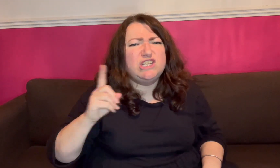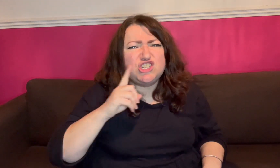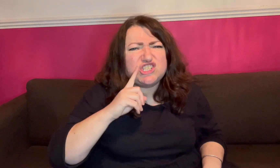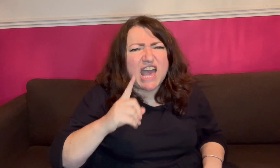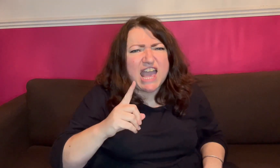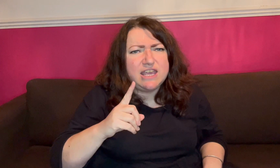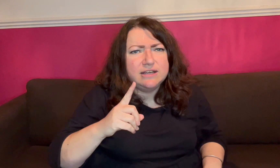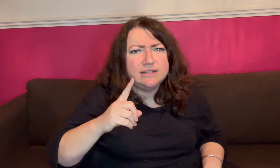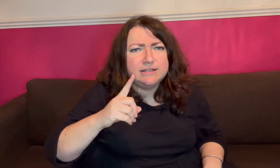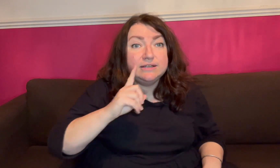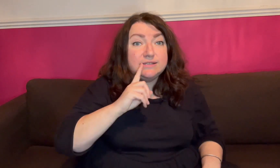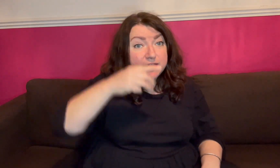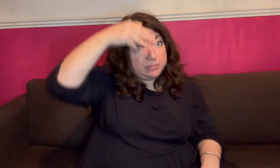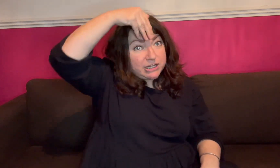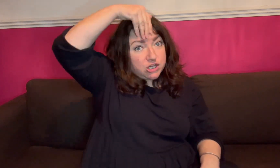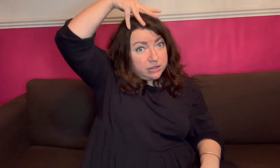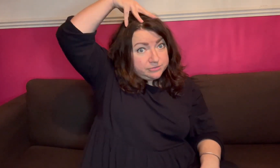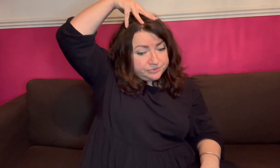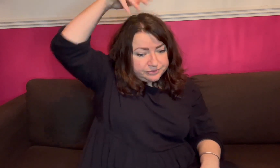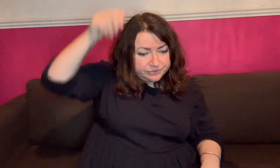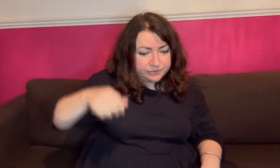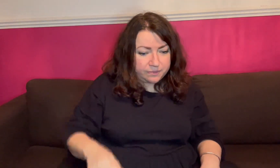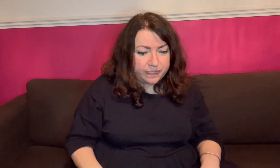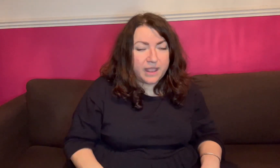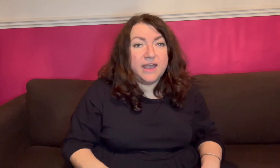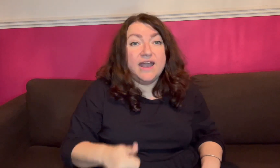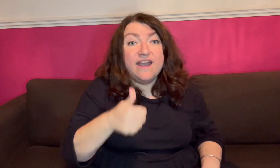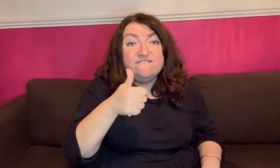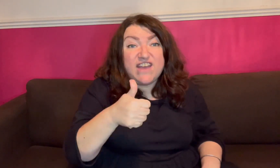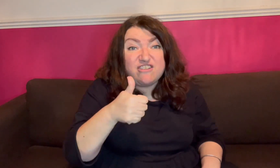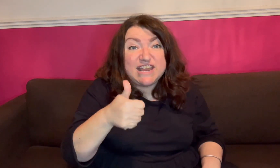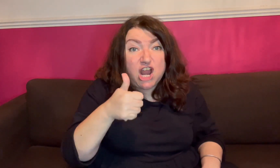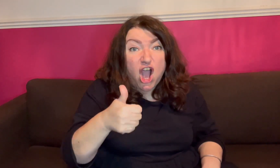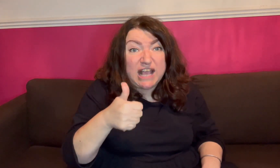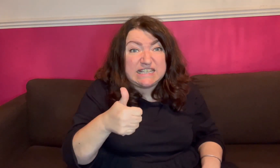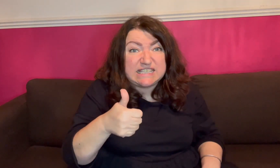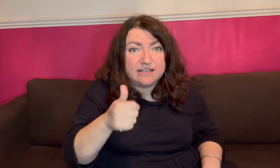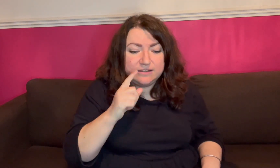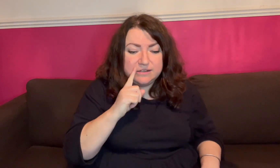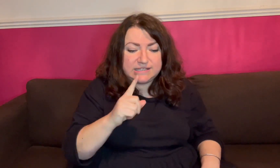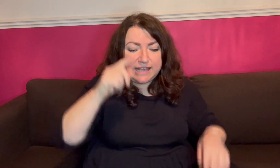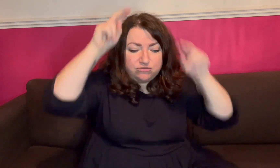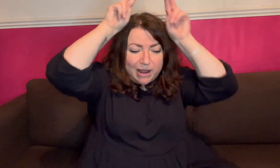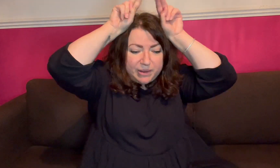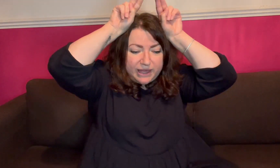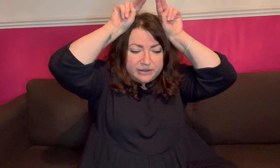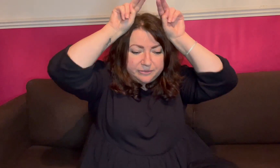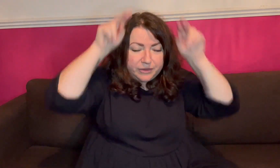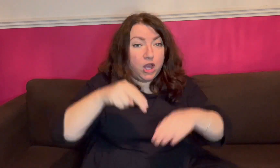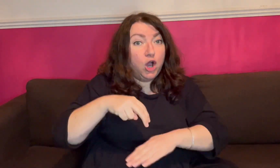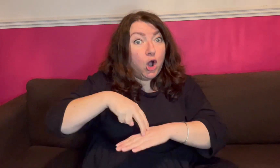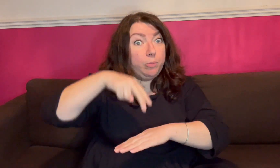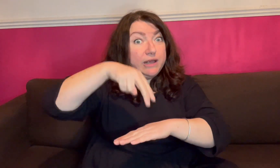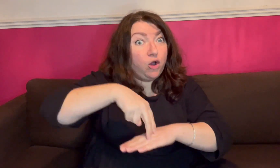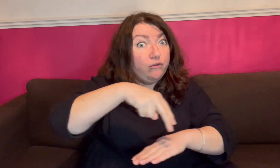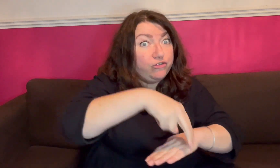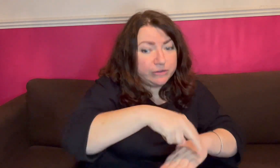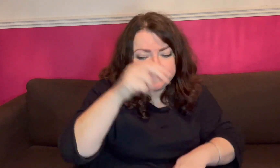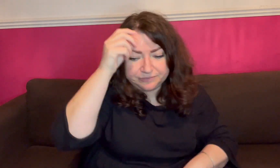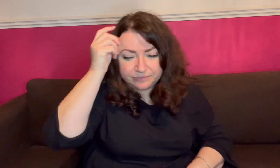you say?" said Badger. "Very nice," said Rabbit, hopping off.